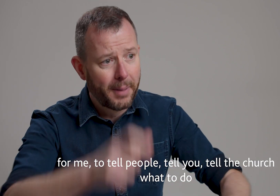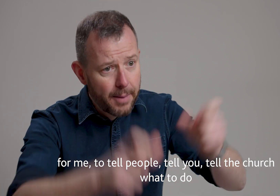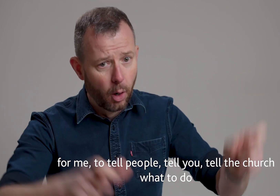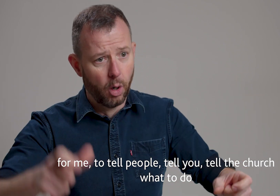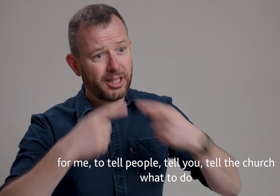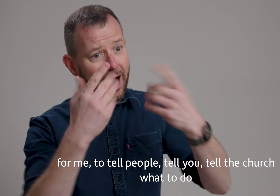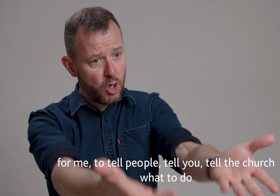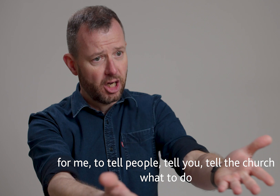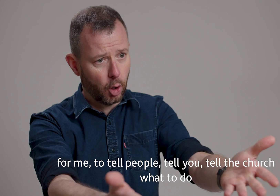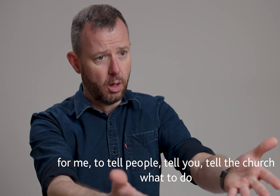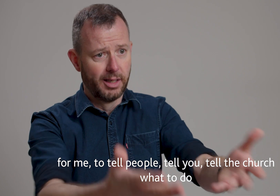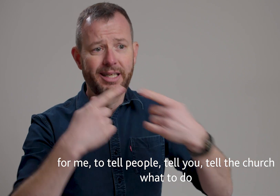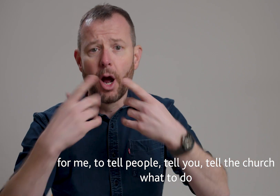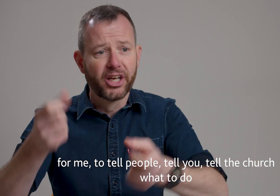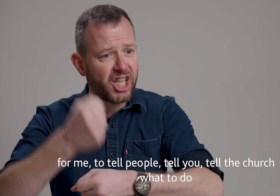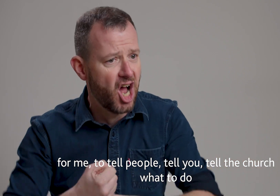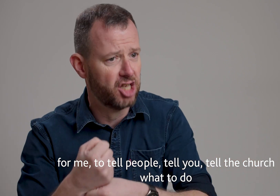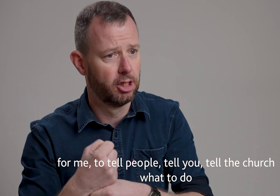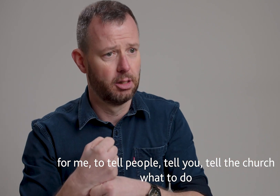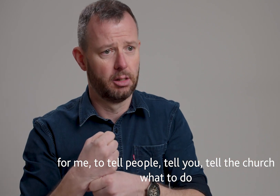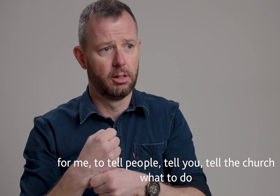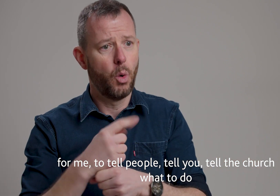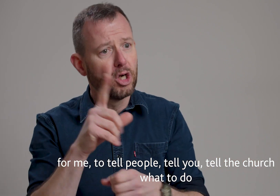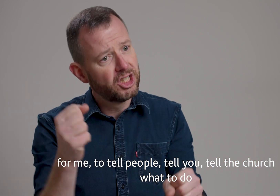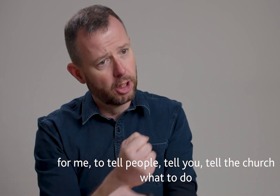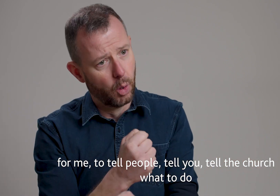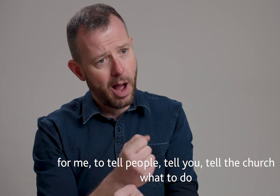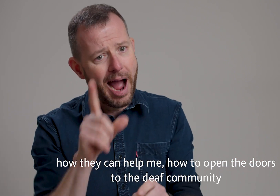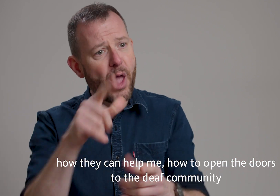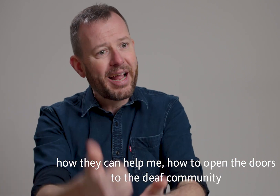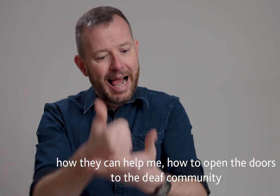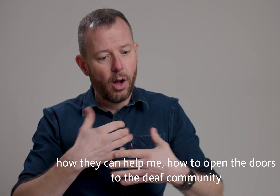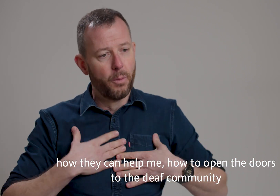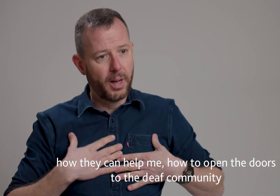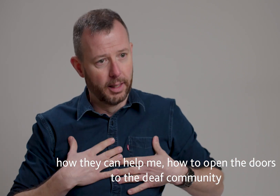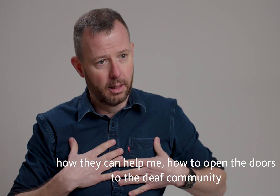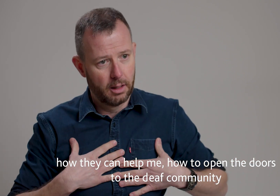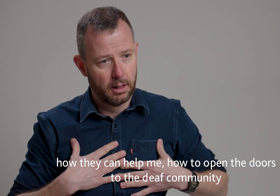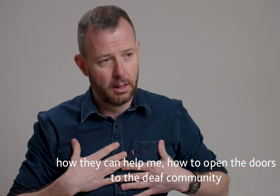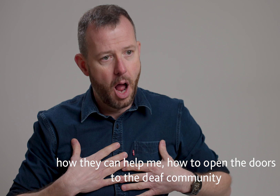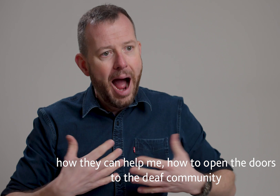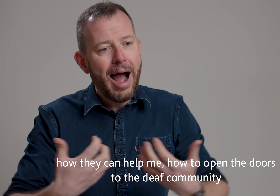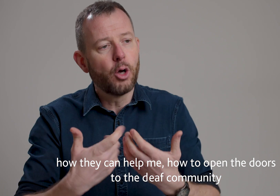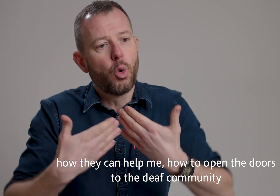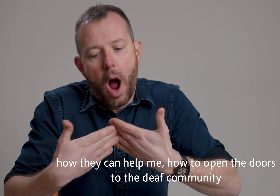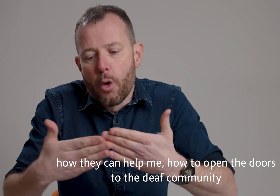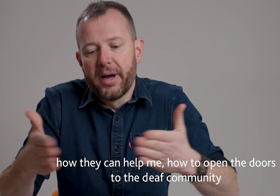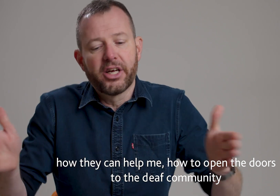people, tell the deaf what to do, how they can help me, how to open the